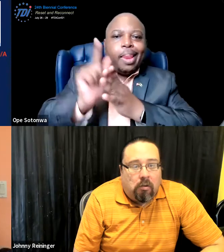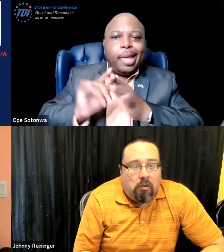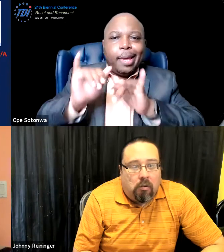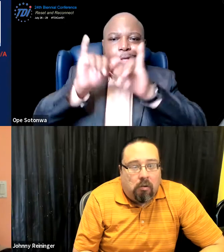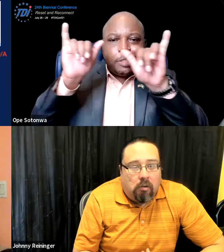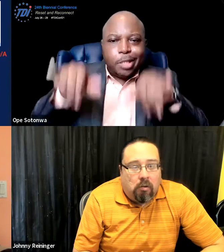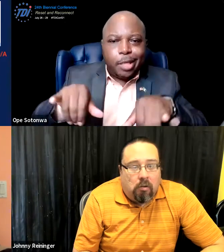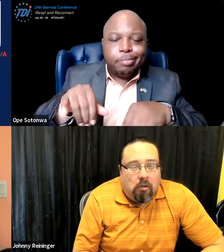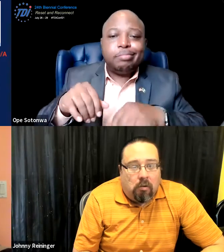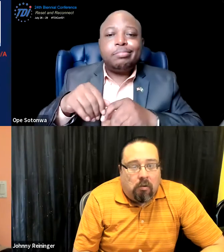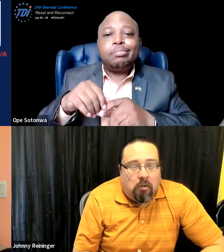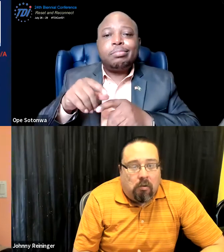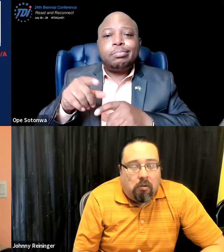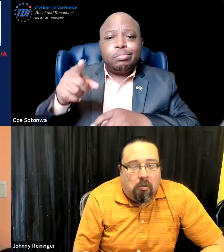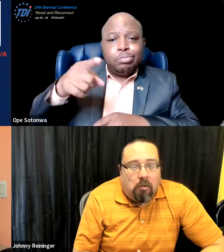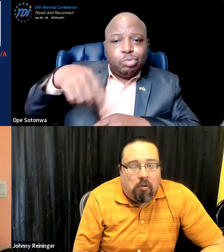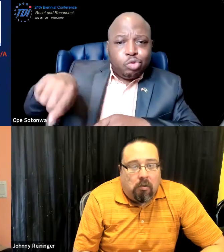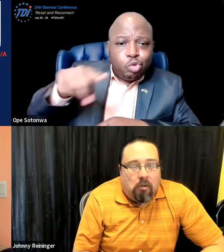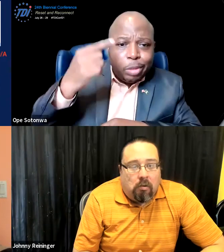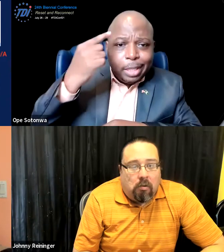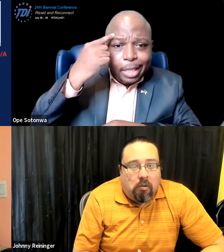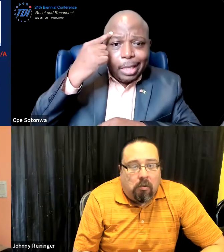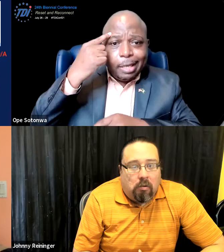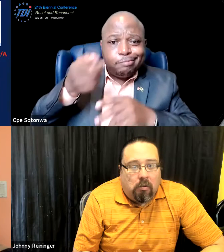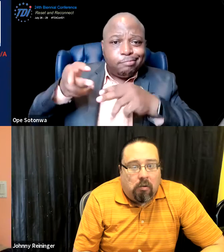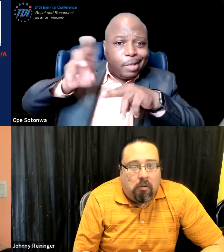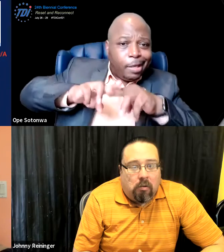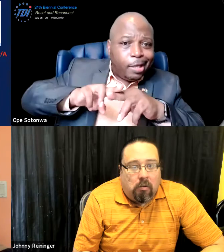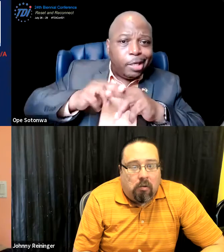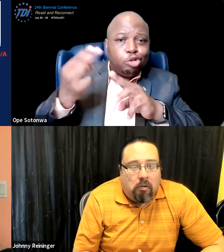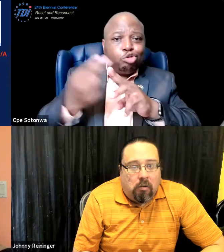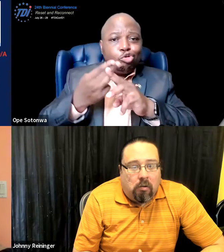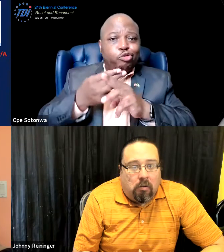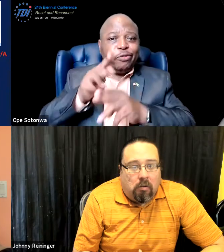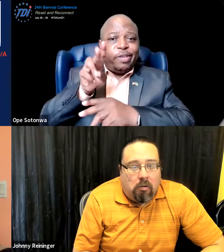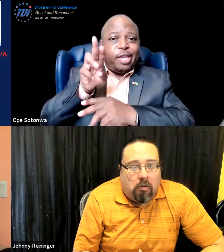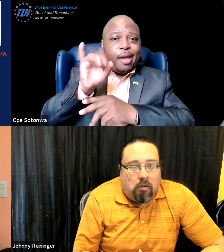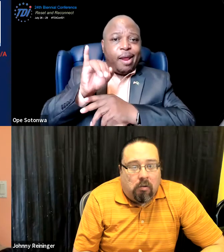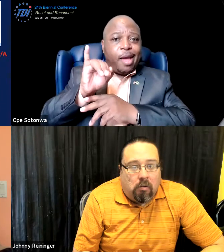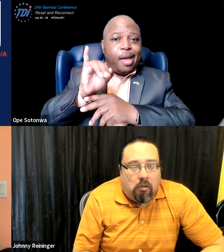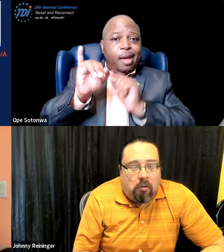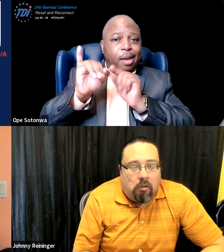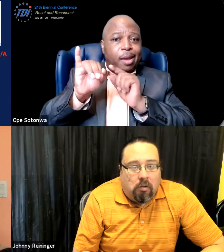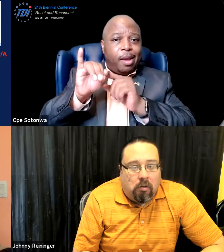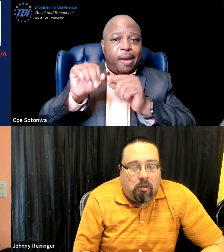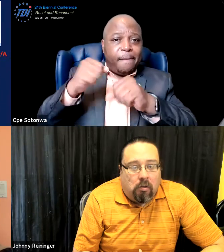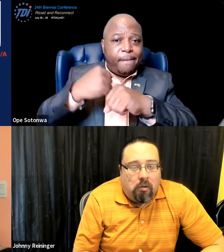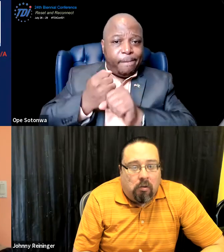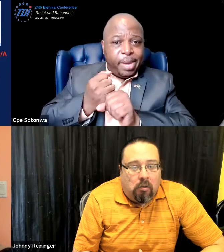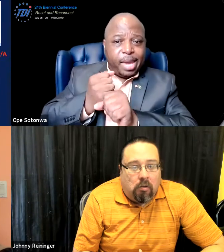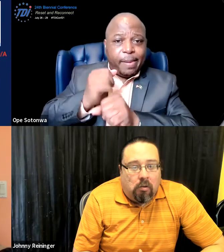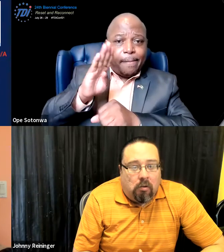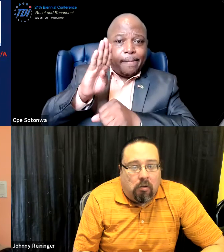So speaking of, with telehealth and that system, do you think that there